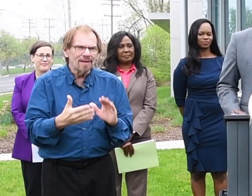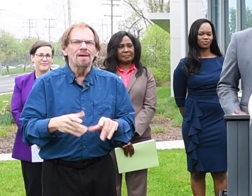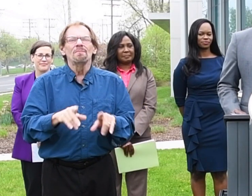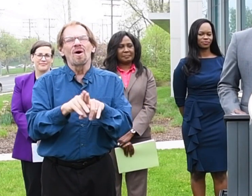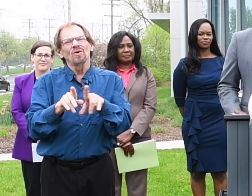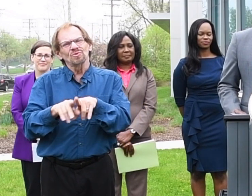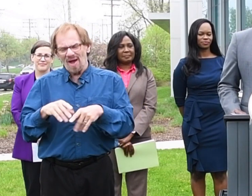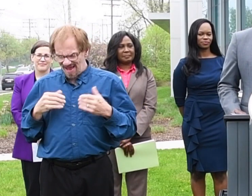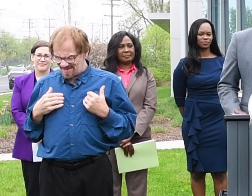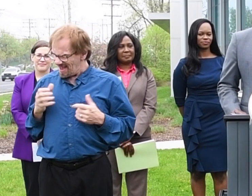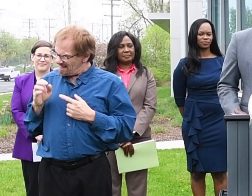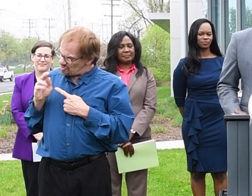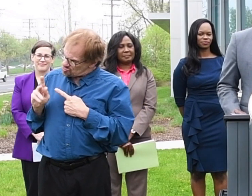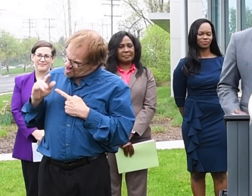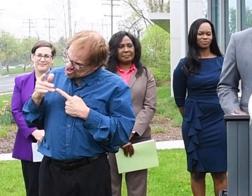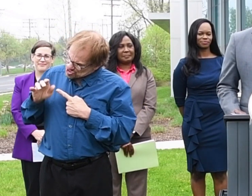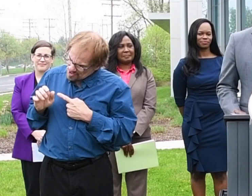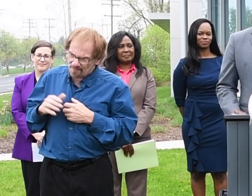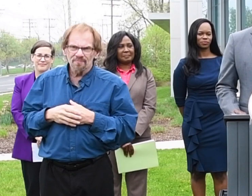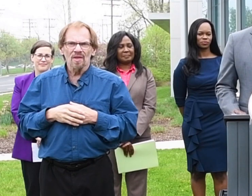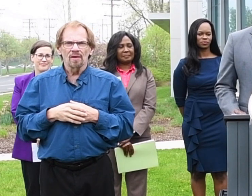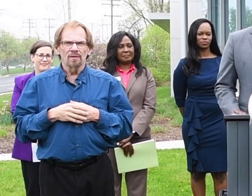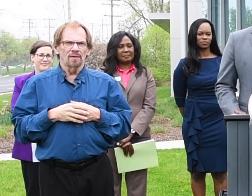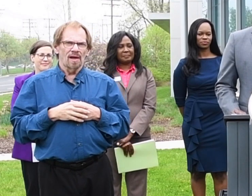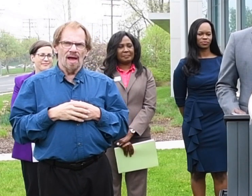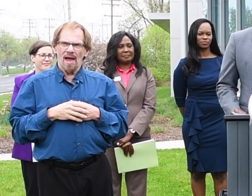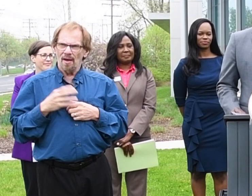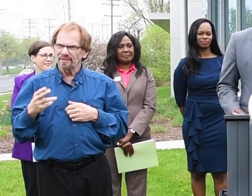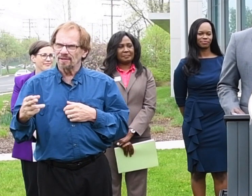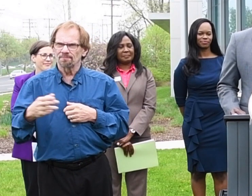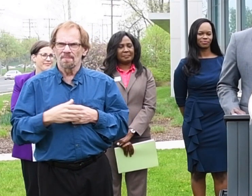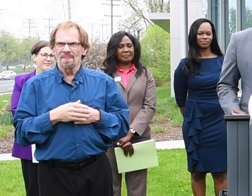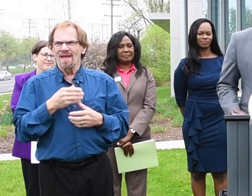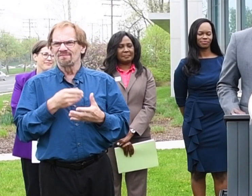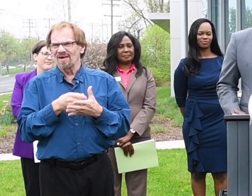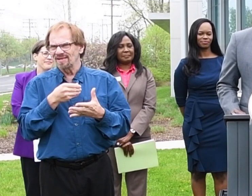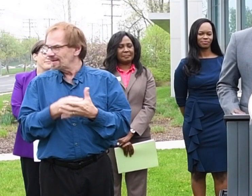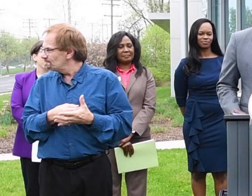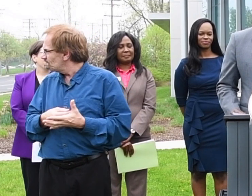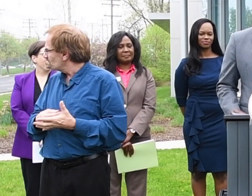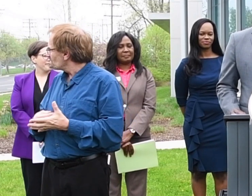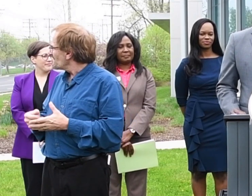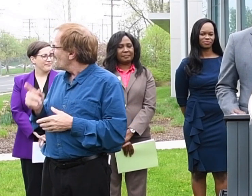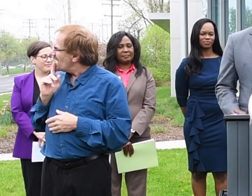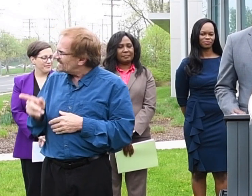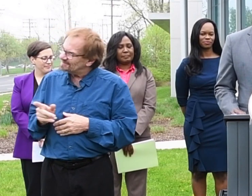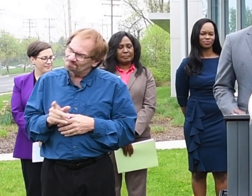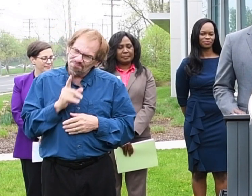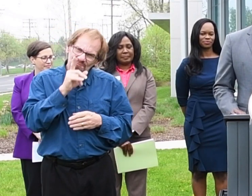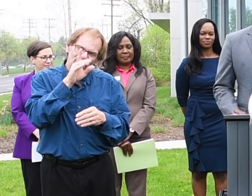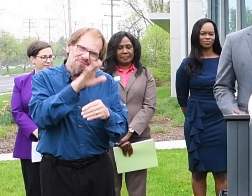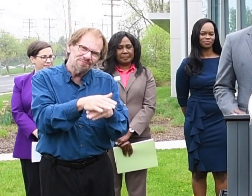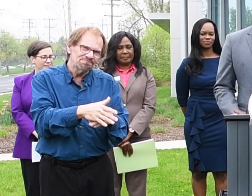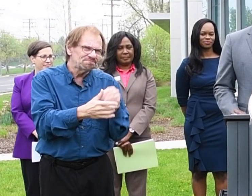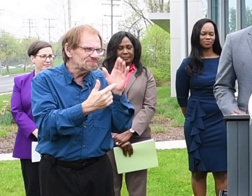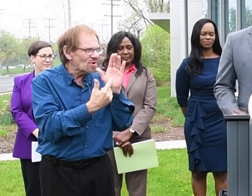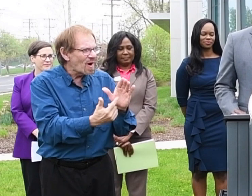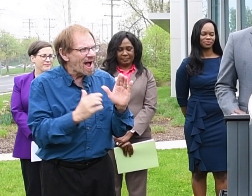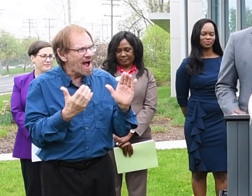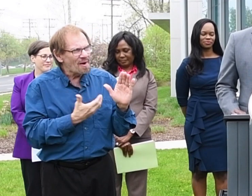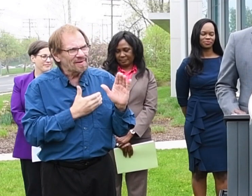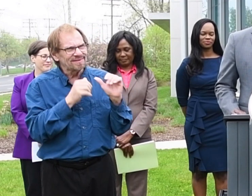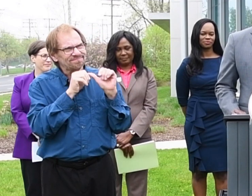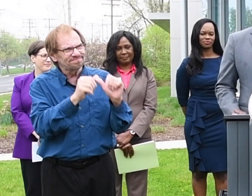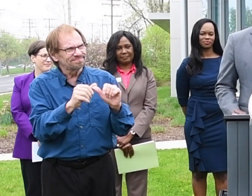of Elkridge's rich heritage. This funding is a testament to our collective commitment to ensure the legacy of